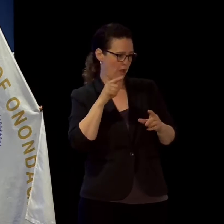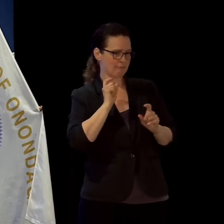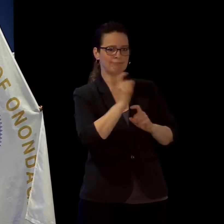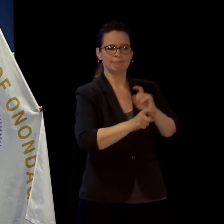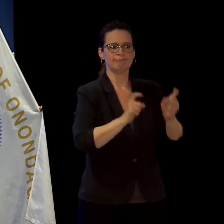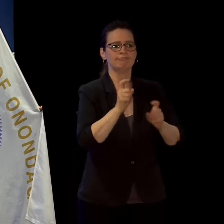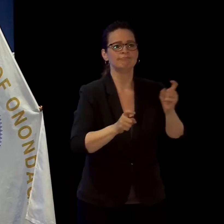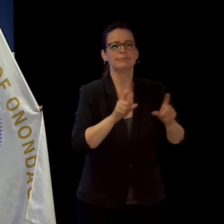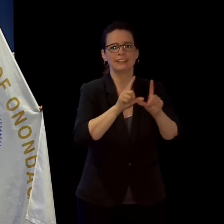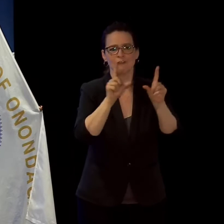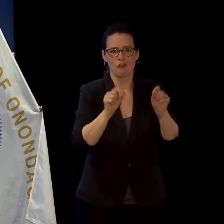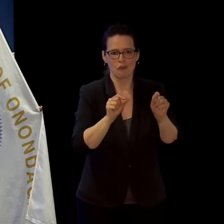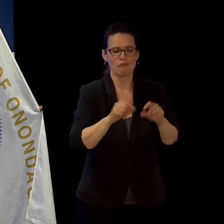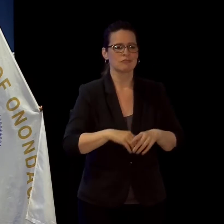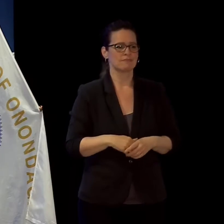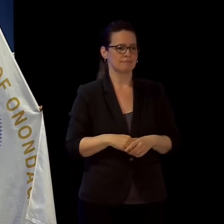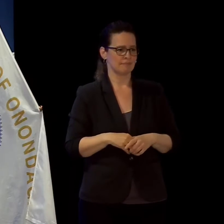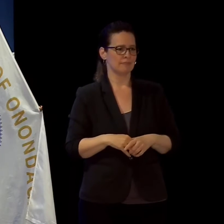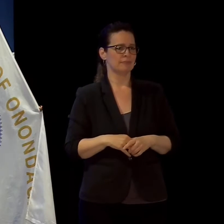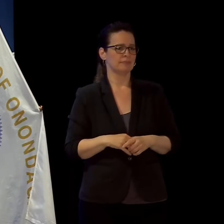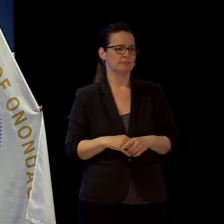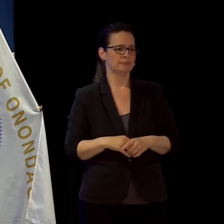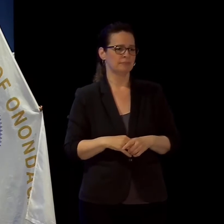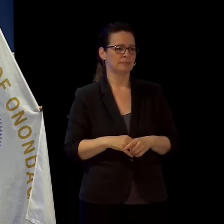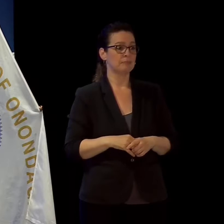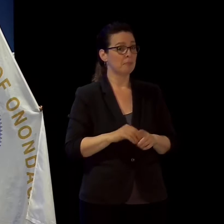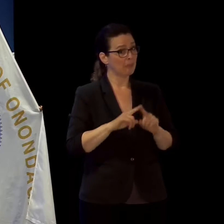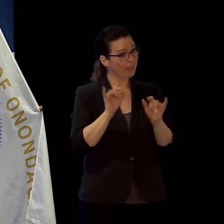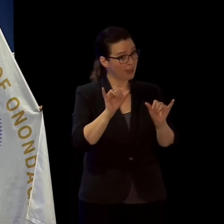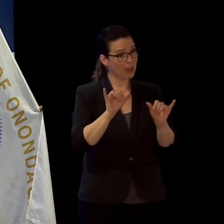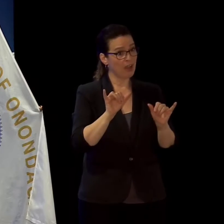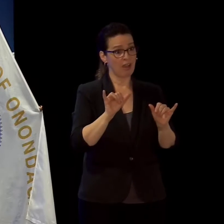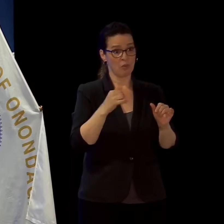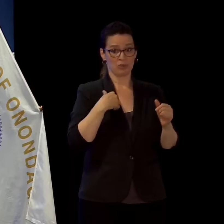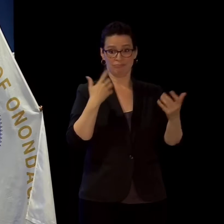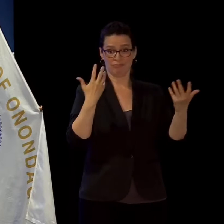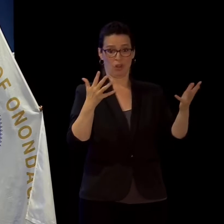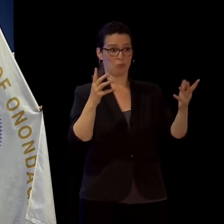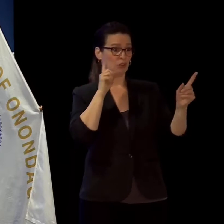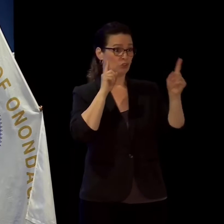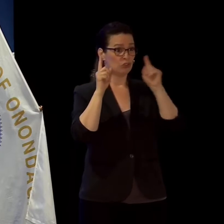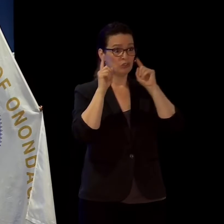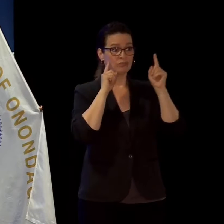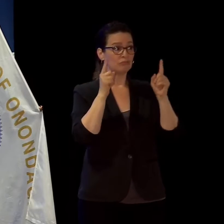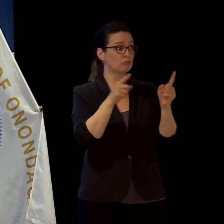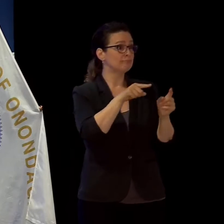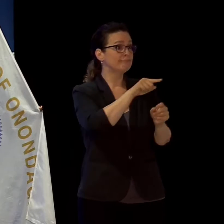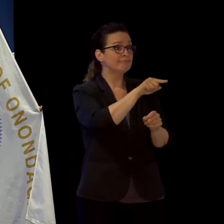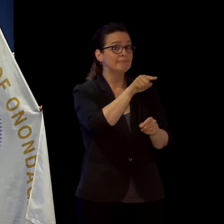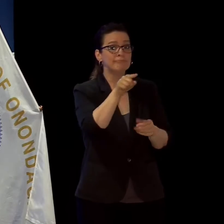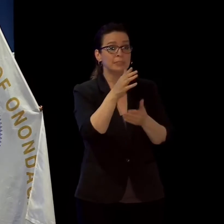dollar allotments there as well. But we've already heard from